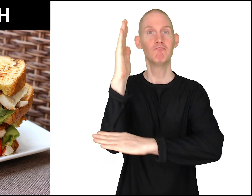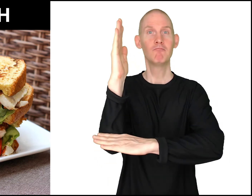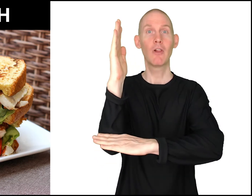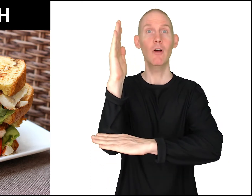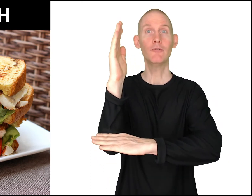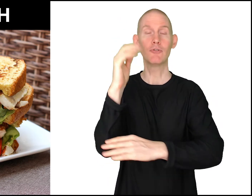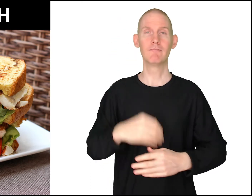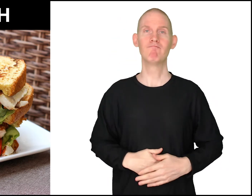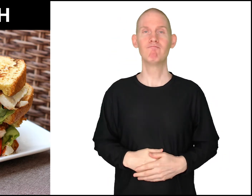Lunch.